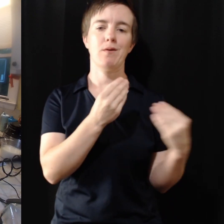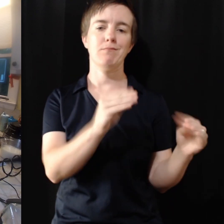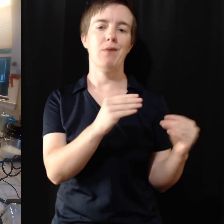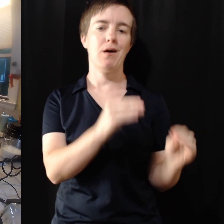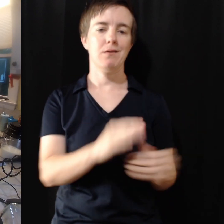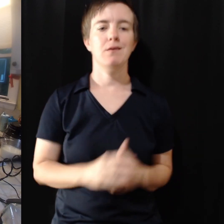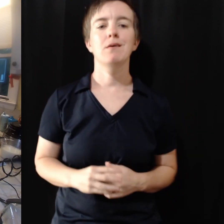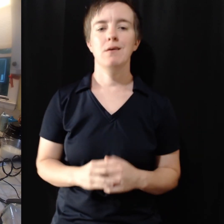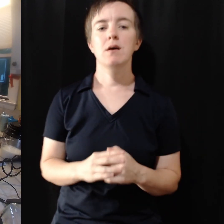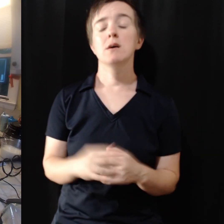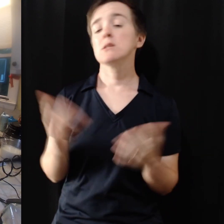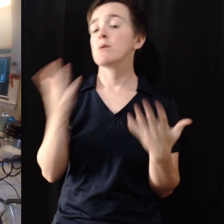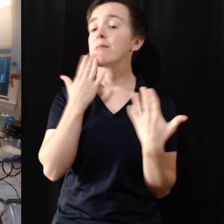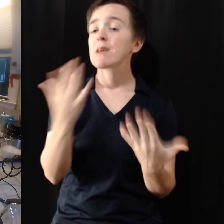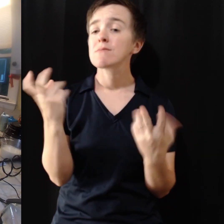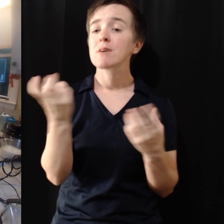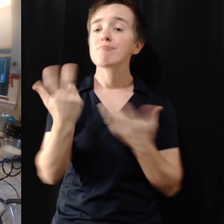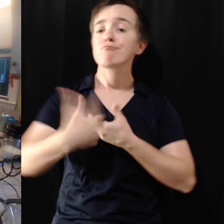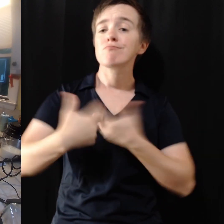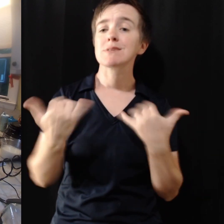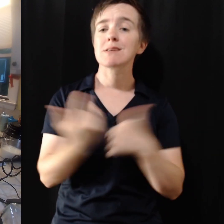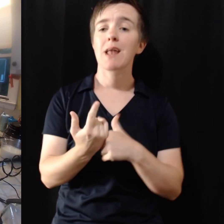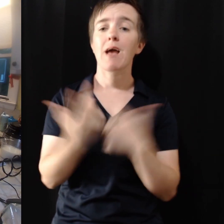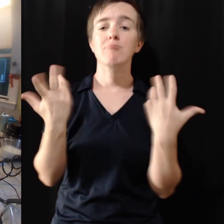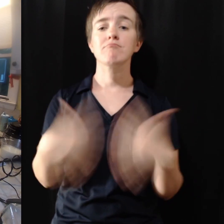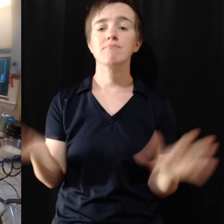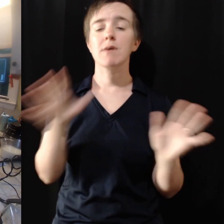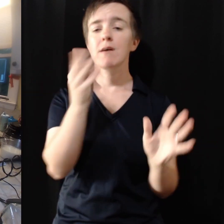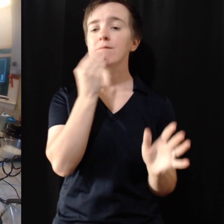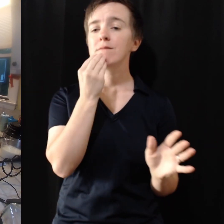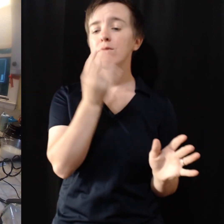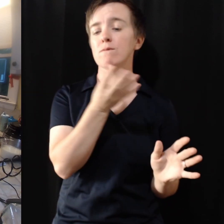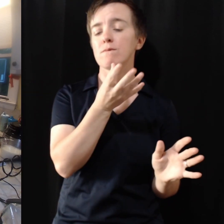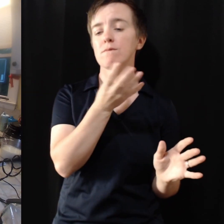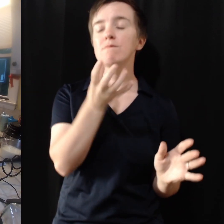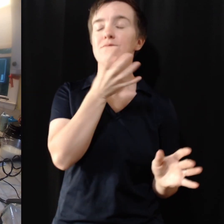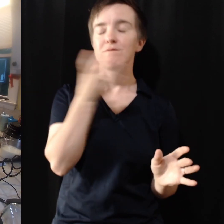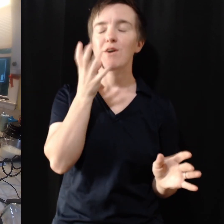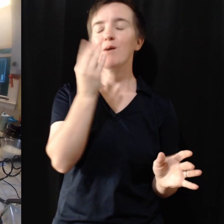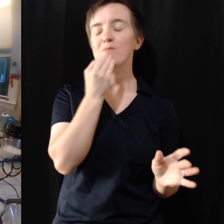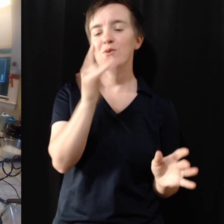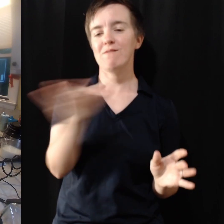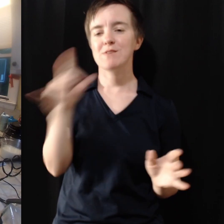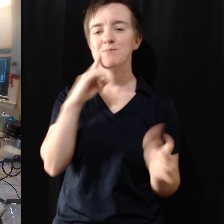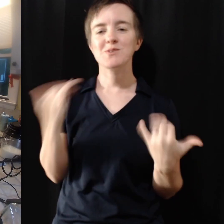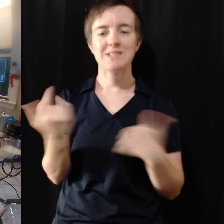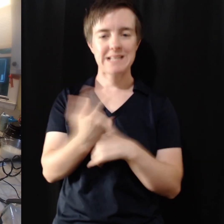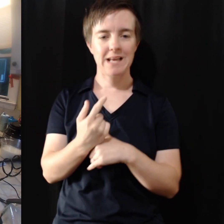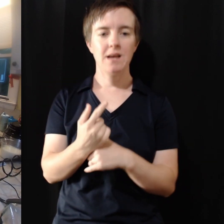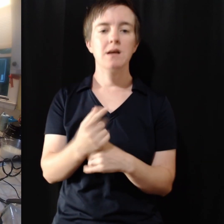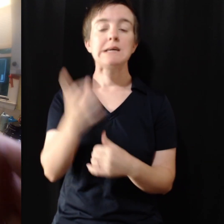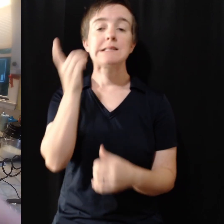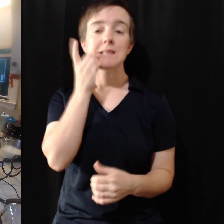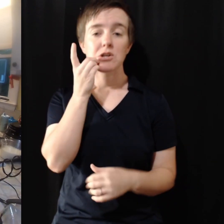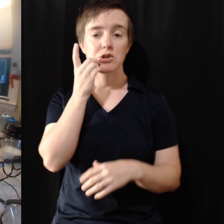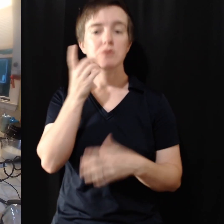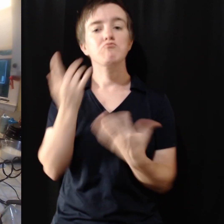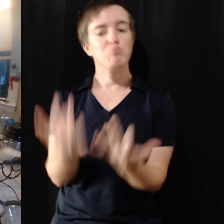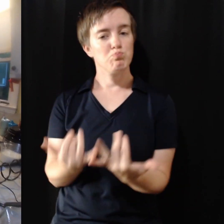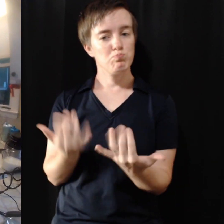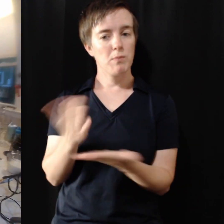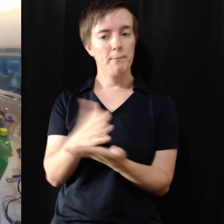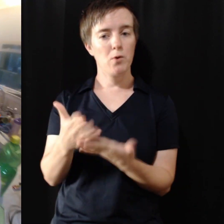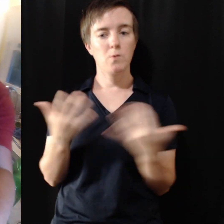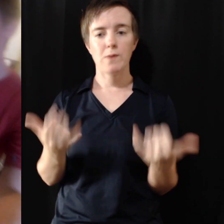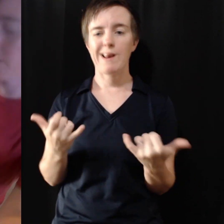it. So thanks for hanging out with me today, guys. And that is Farm Food and Fingerspelling for today. Dinner is on the